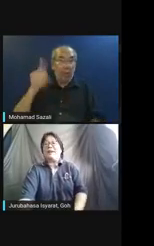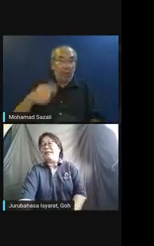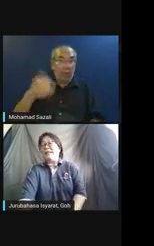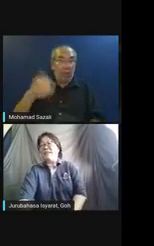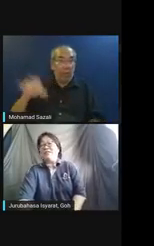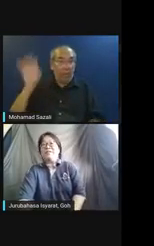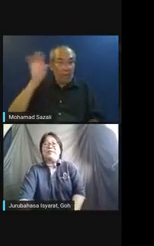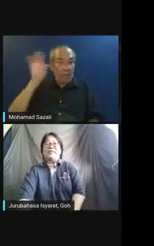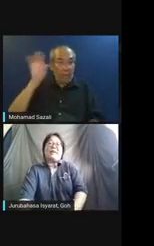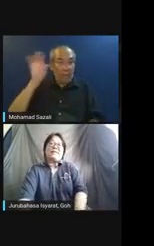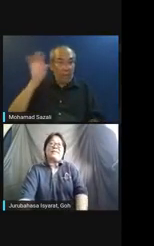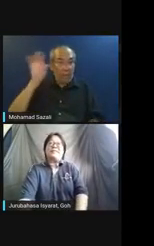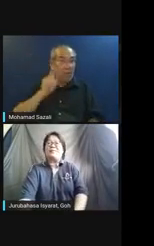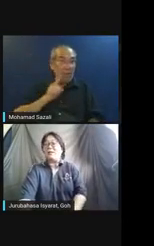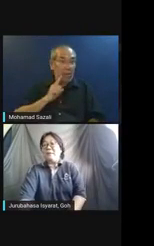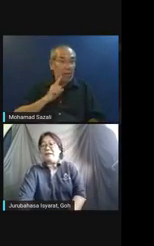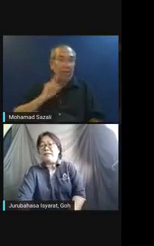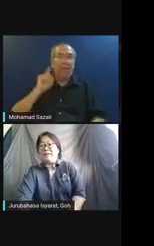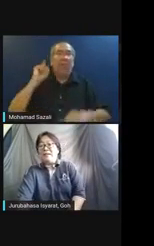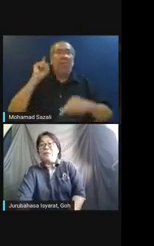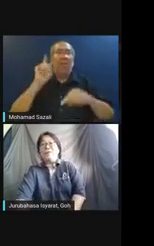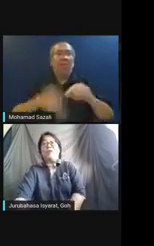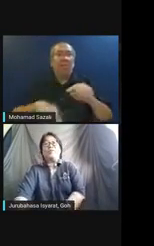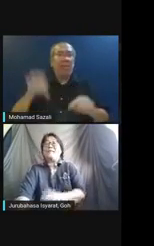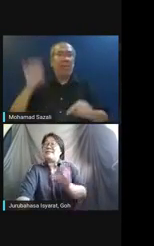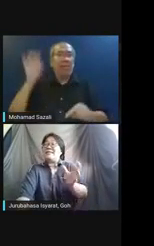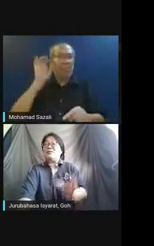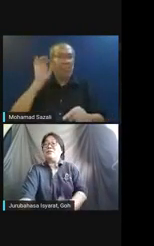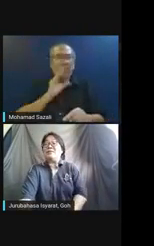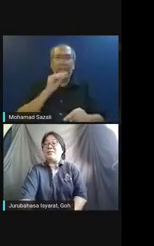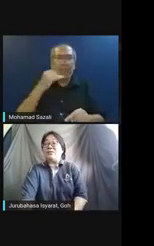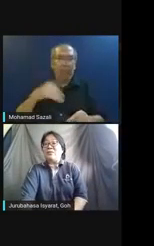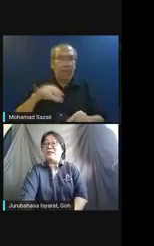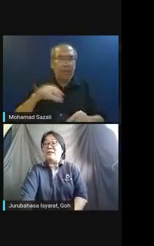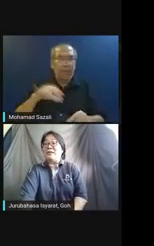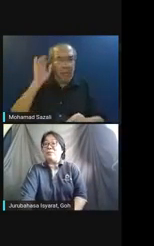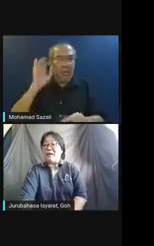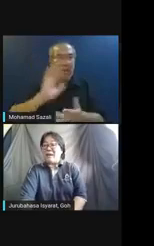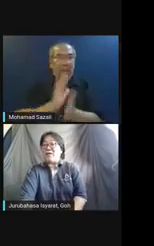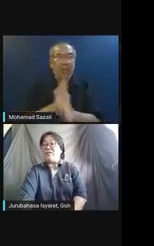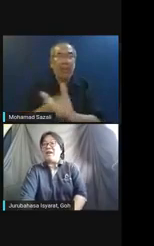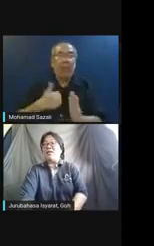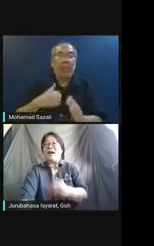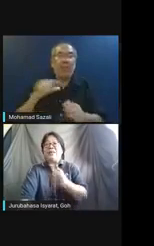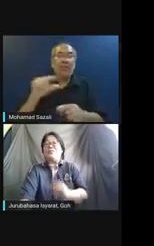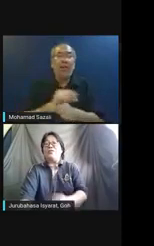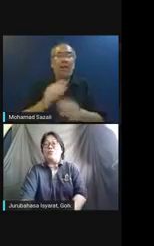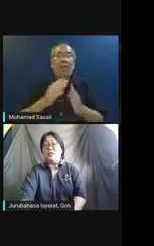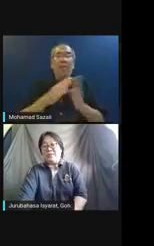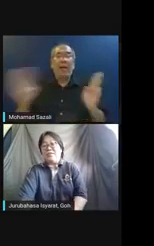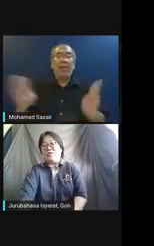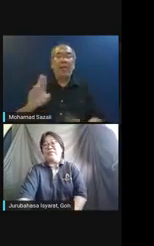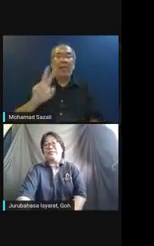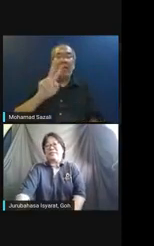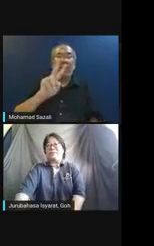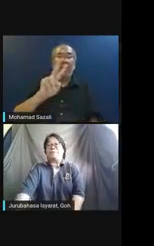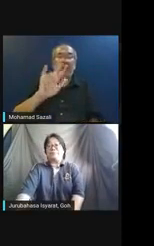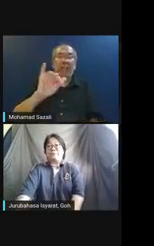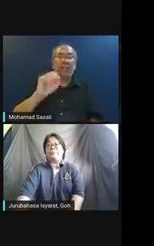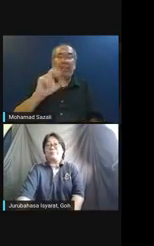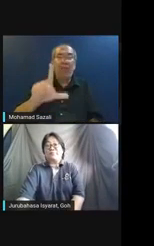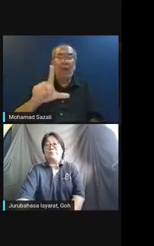Malay, English, Cantonese, Tamil, because you're listening to the spoken language and you utter the words